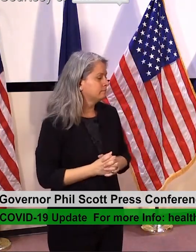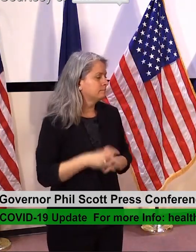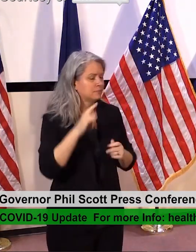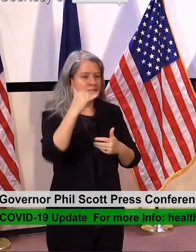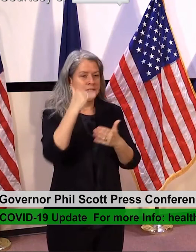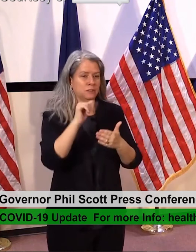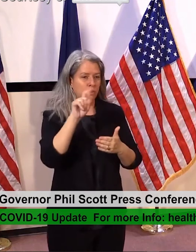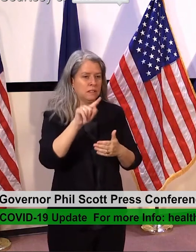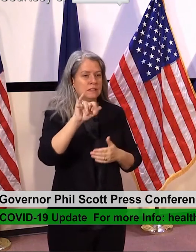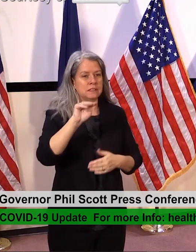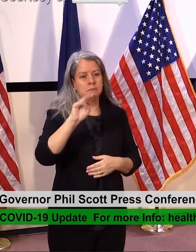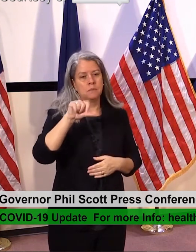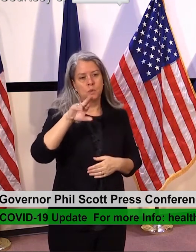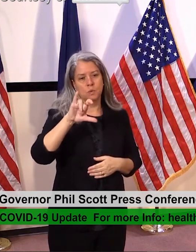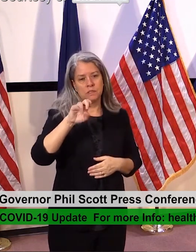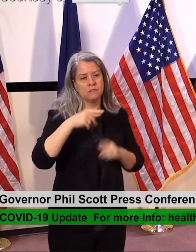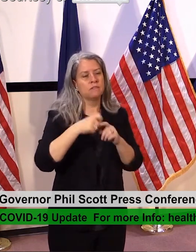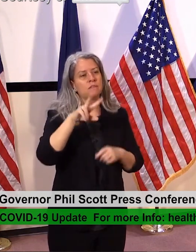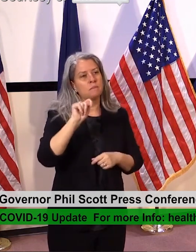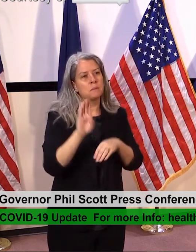All right, Tim McQuiston, Vermont Business Magazine.